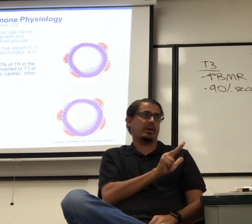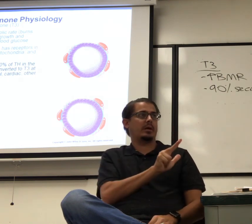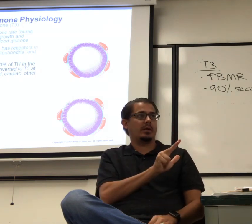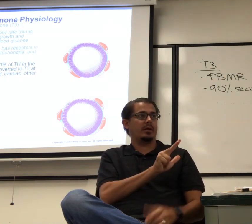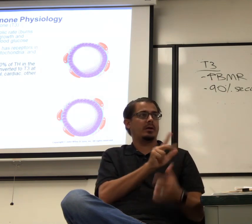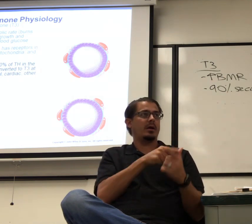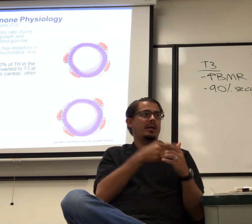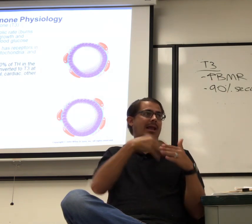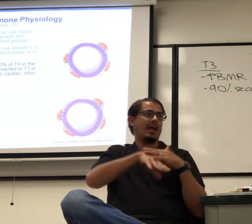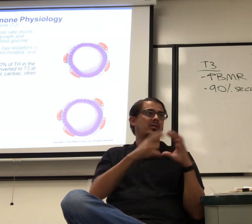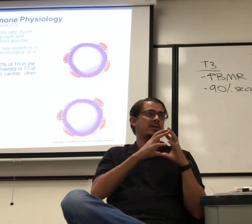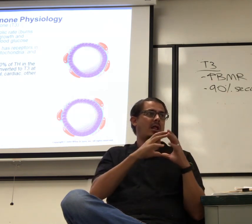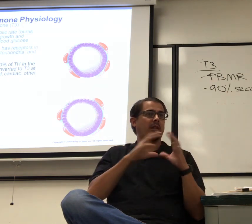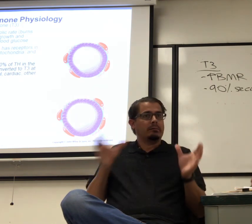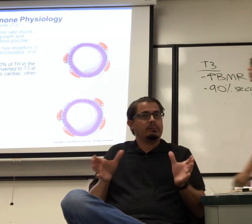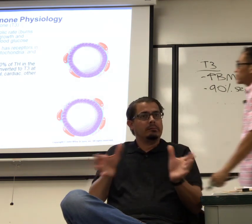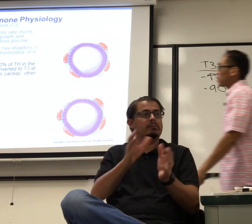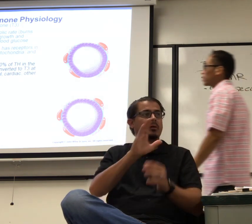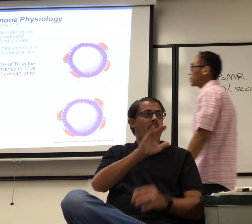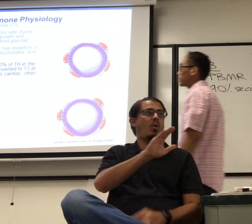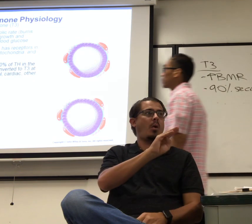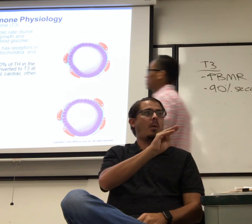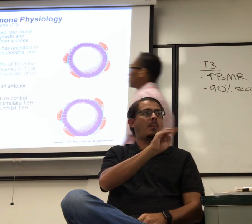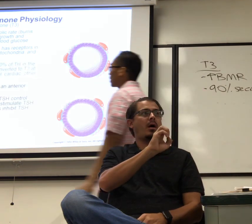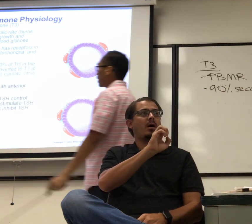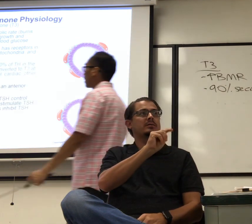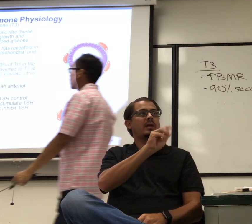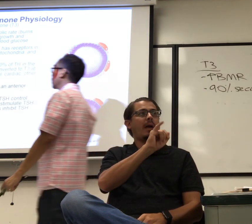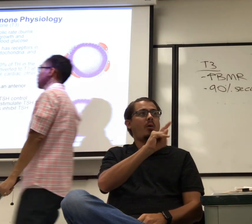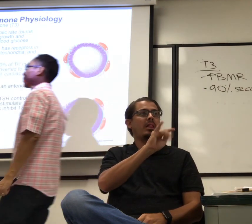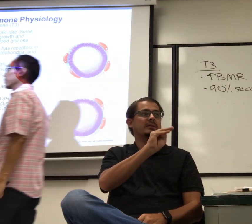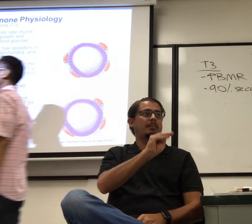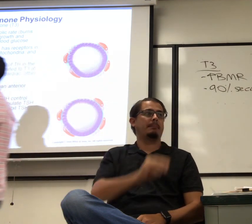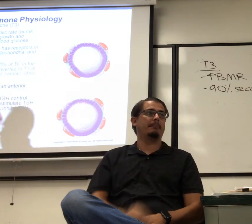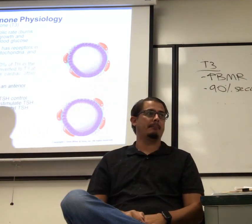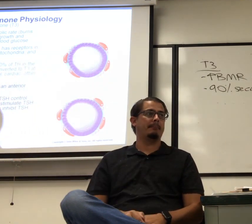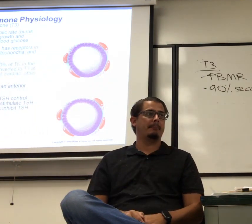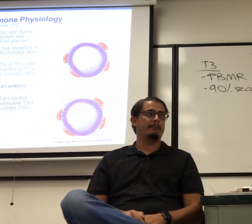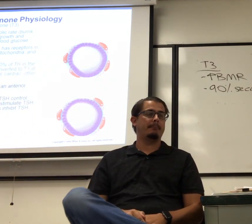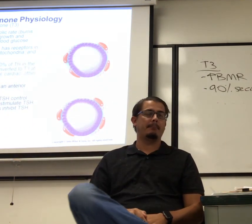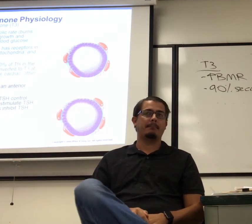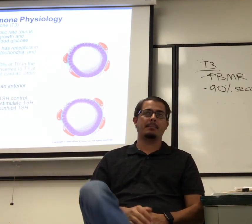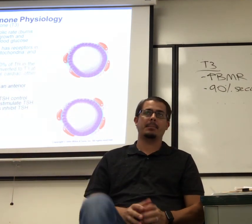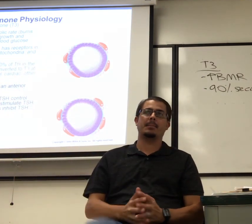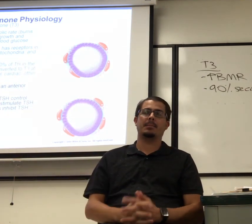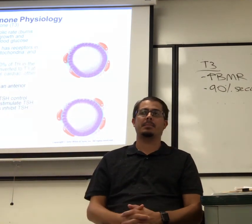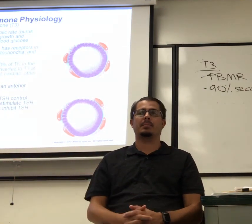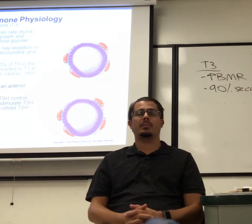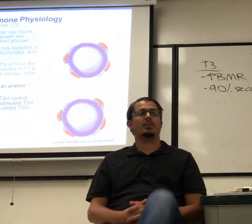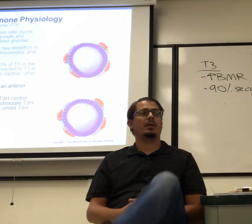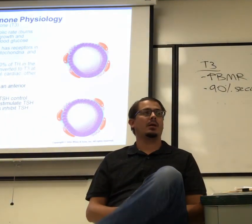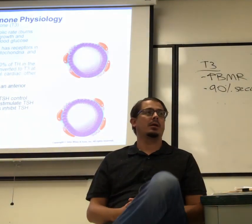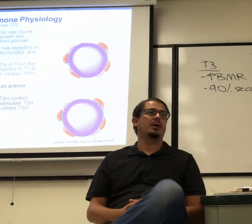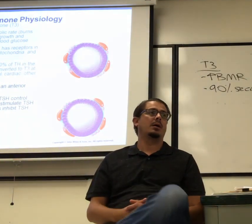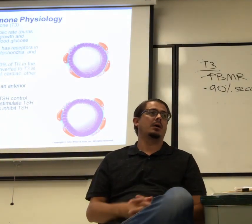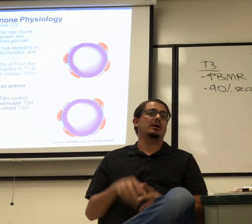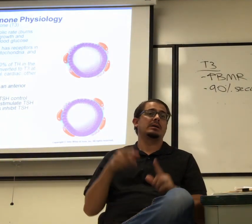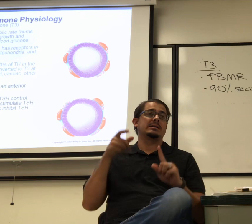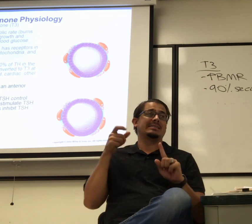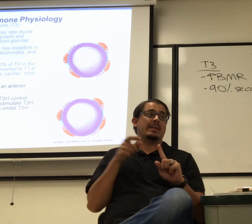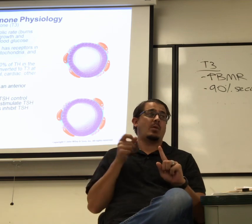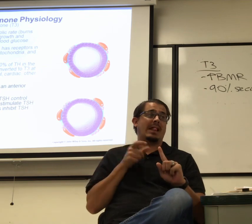just knock off one of the iodine molecules. So T4 becomes T3. It can enter the cell and boost metabolism.